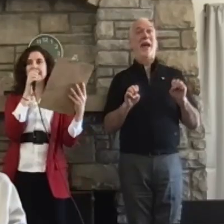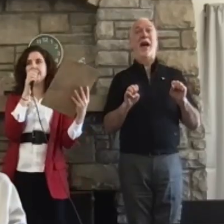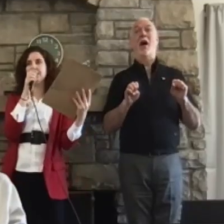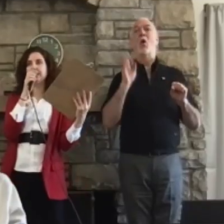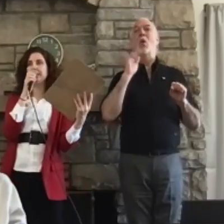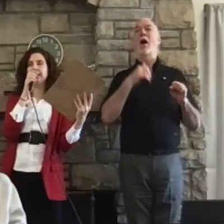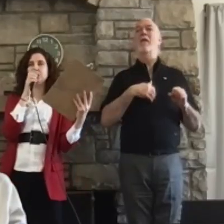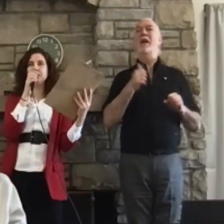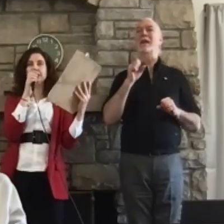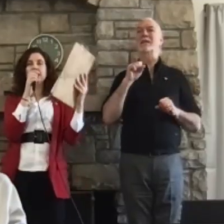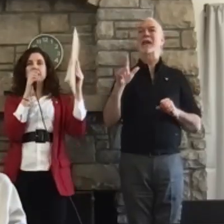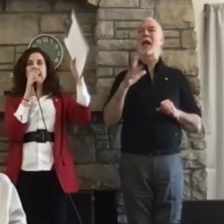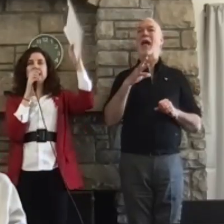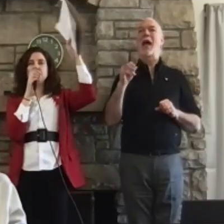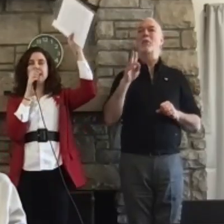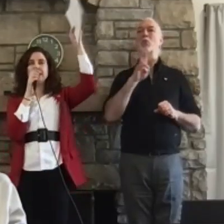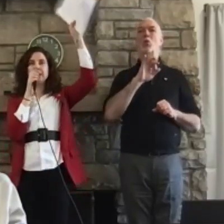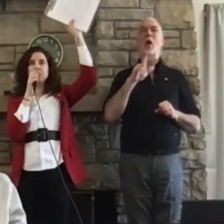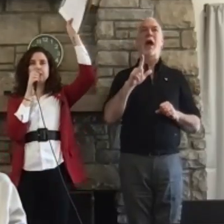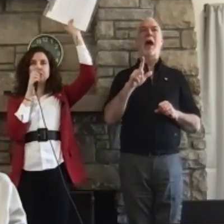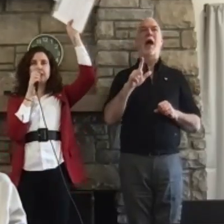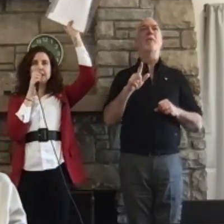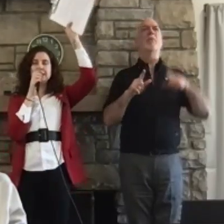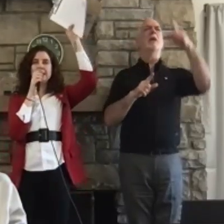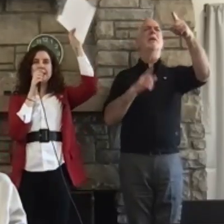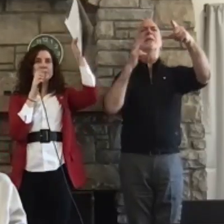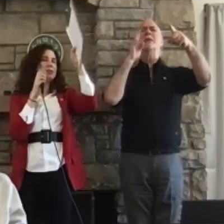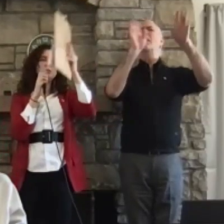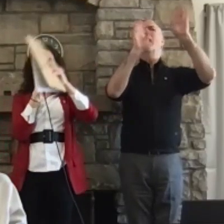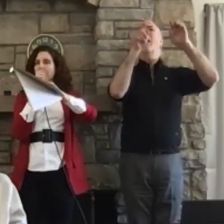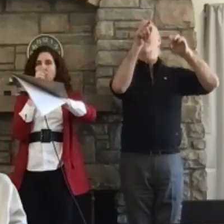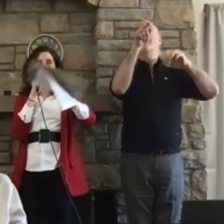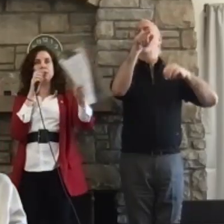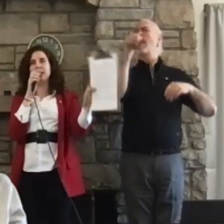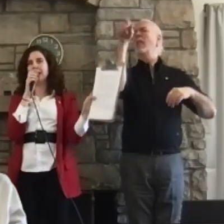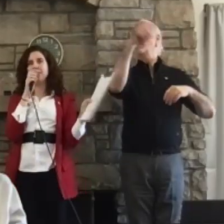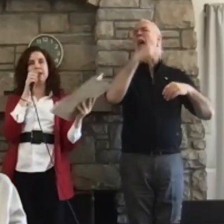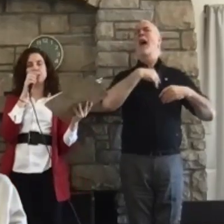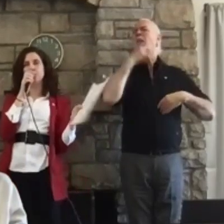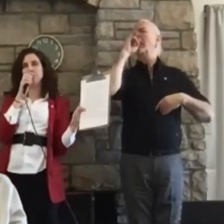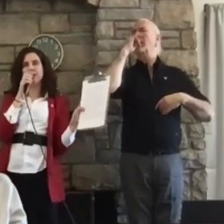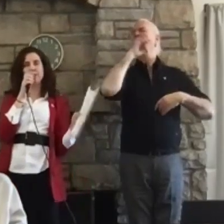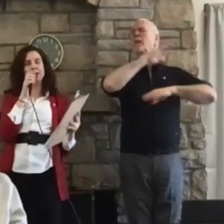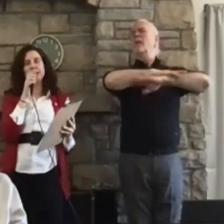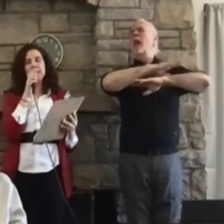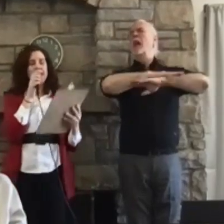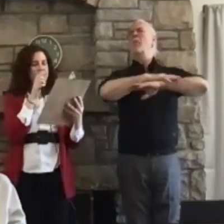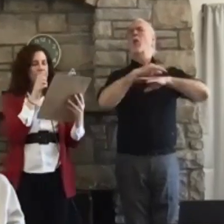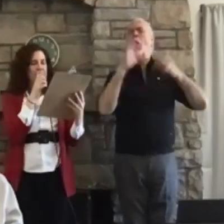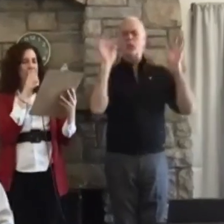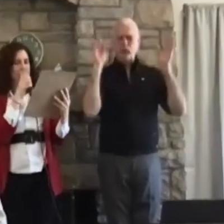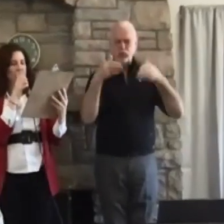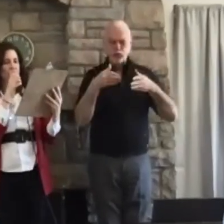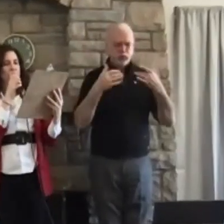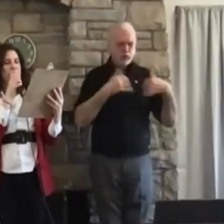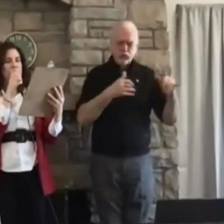Braille activity stations. Anna and Jackie, can you raise your hands? Yep, so that'll be going the whole time, and that's appropriate for